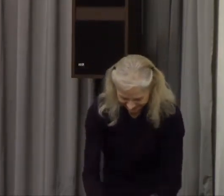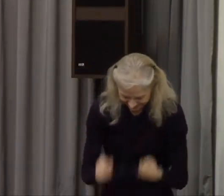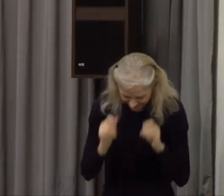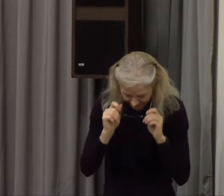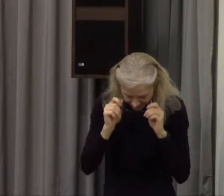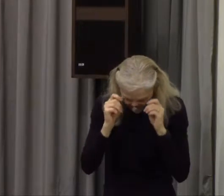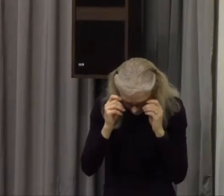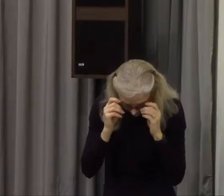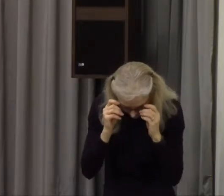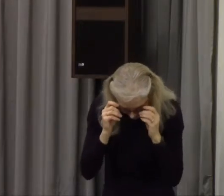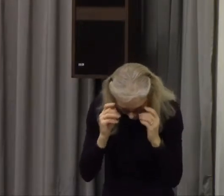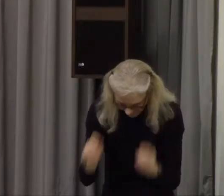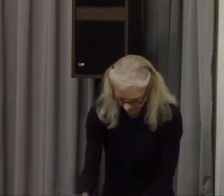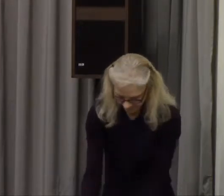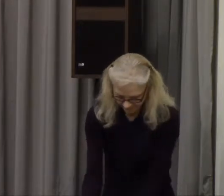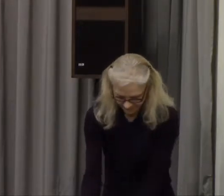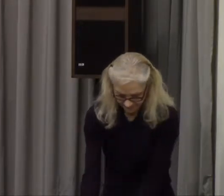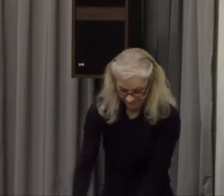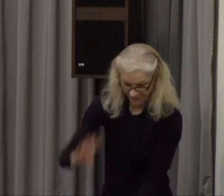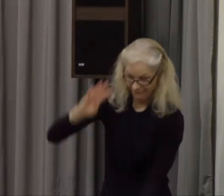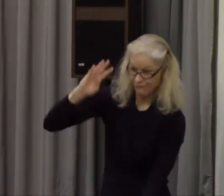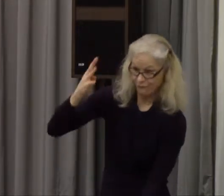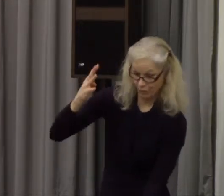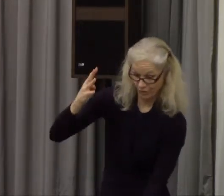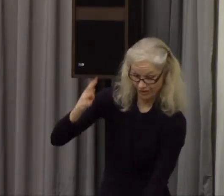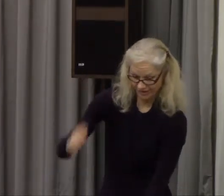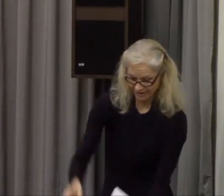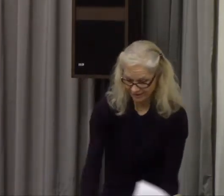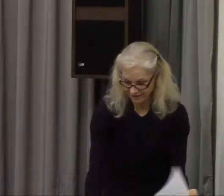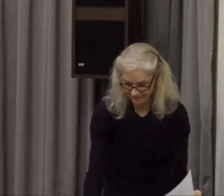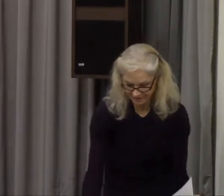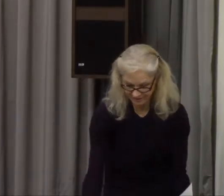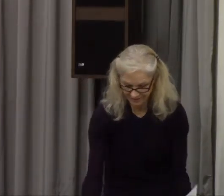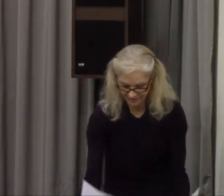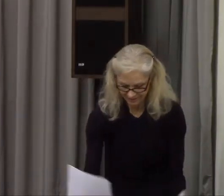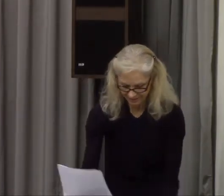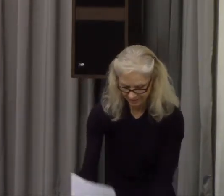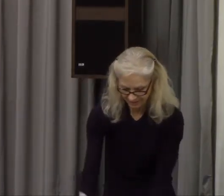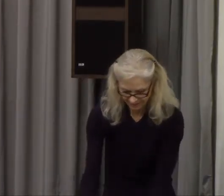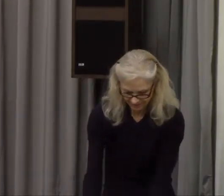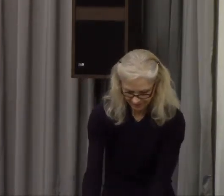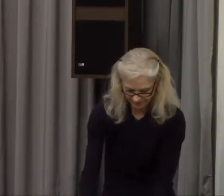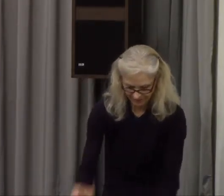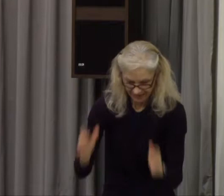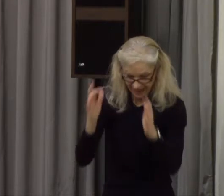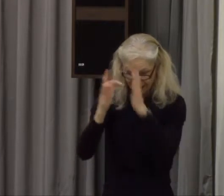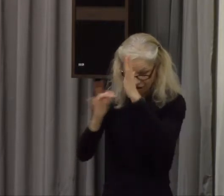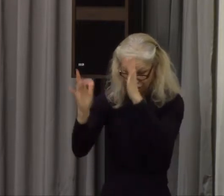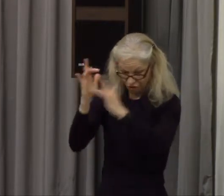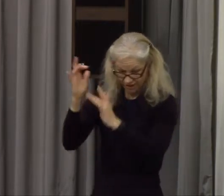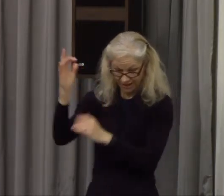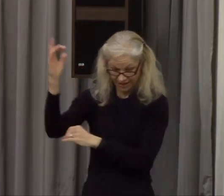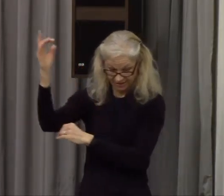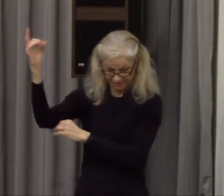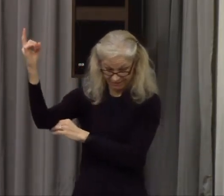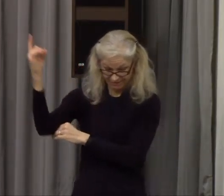Jesus Christ came to divine salvation. Jesus Christ came